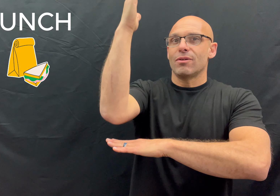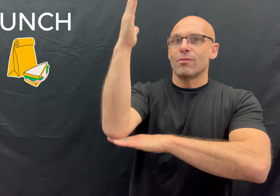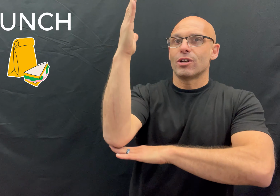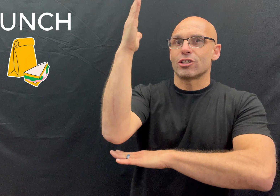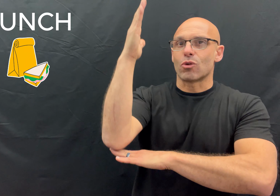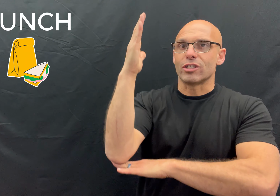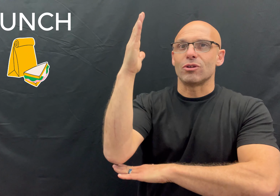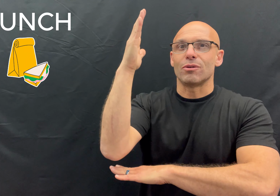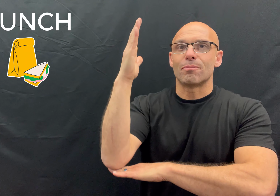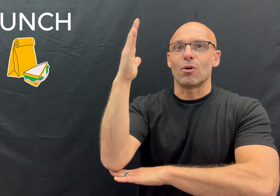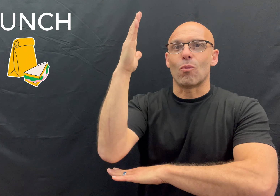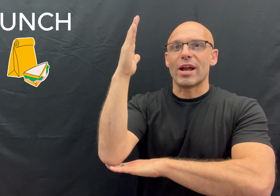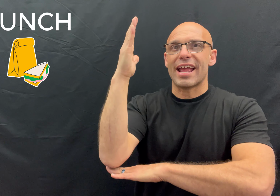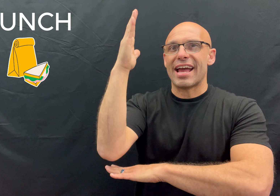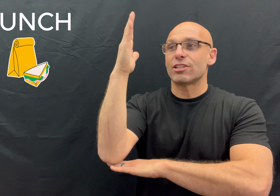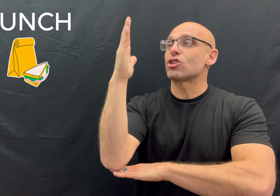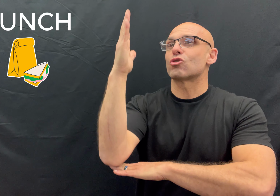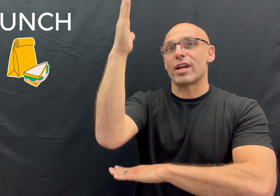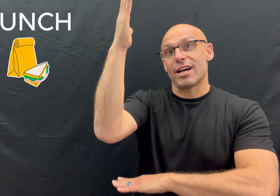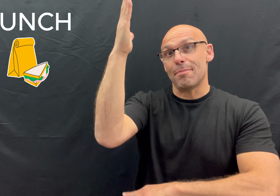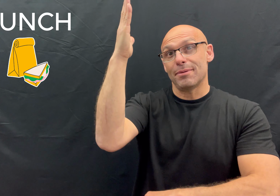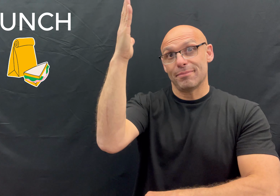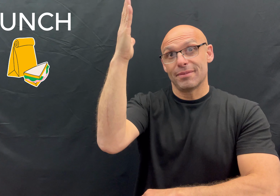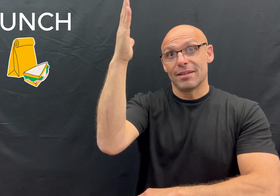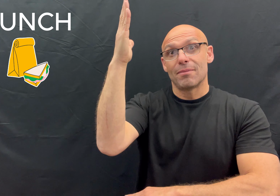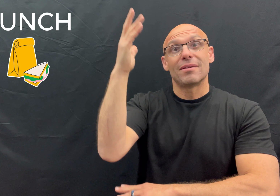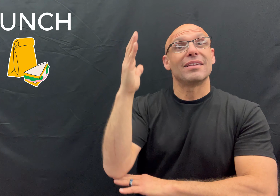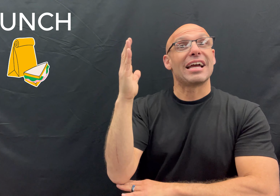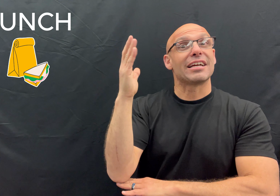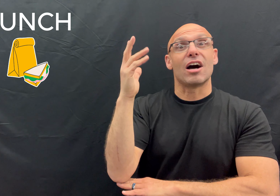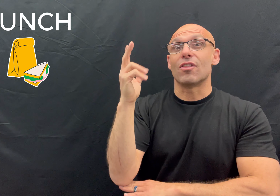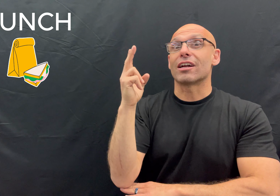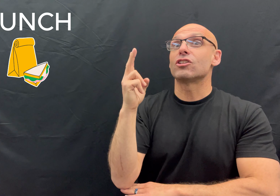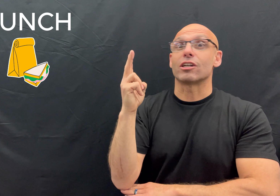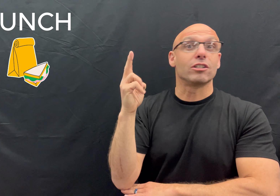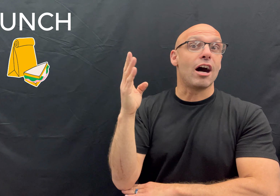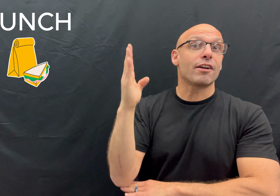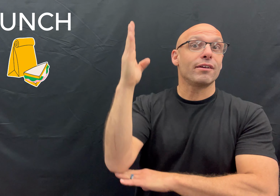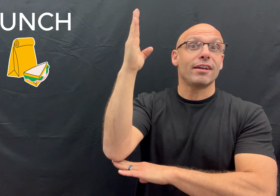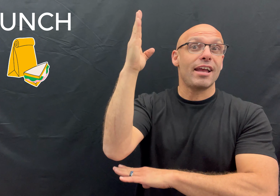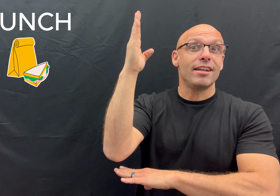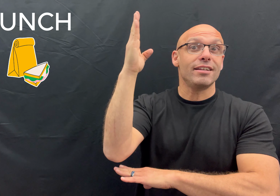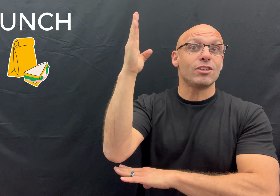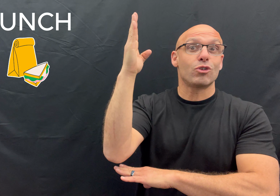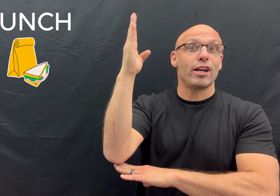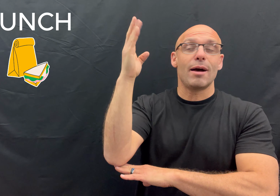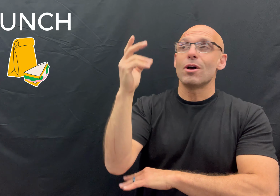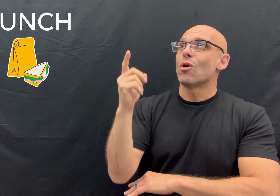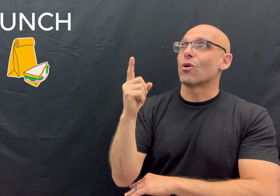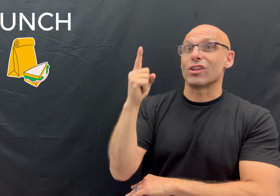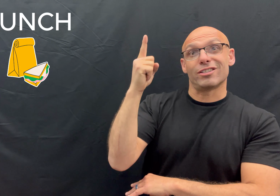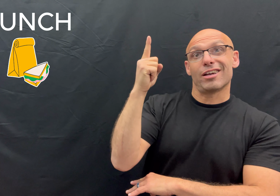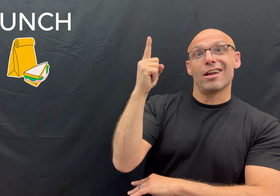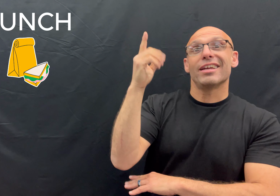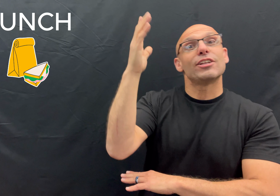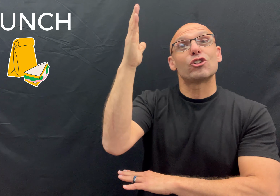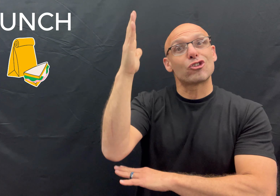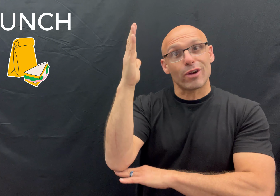we're just going to put one hand straight up, like the clock hand is straight up, or the sun is straight up